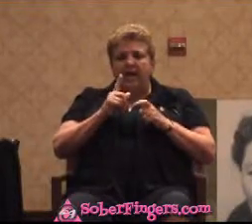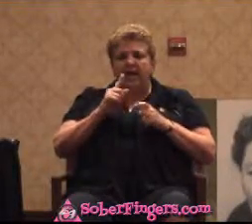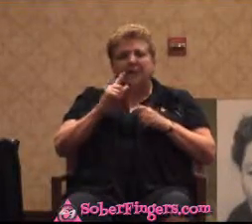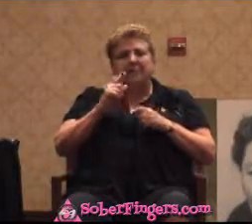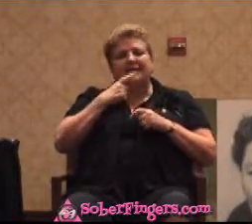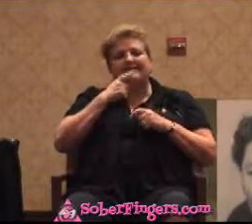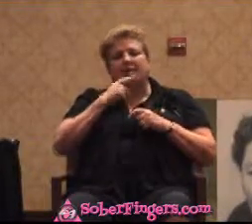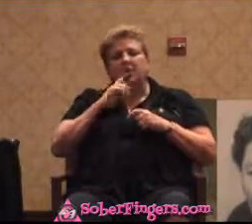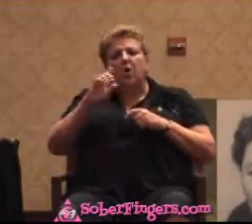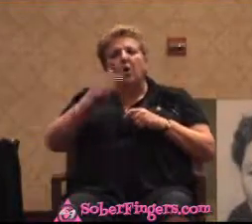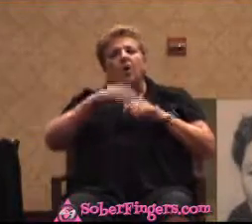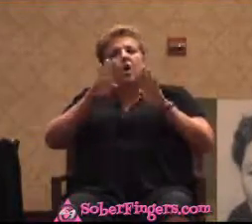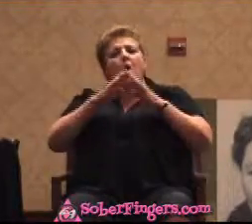a restaurant in Bloomington, Indiana.